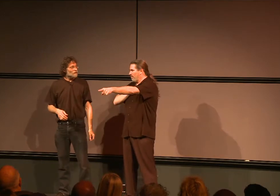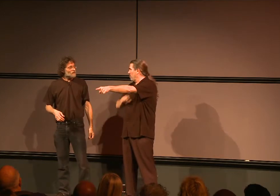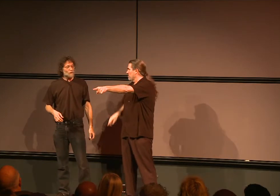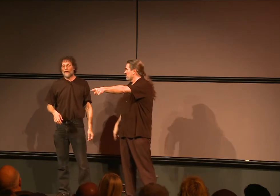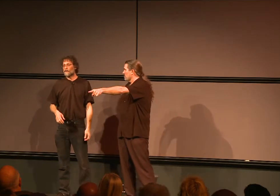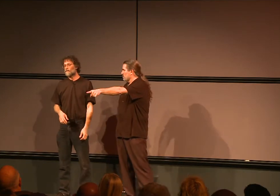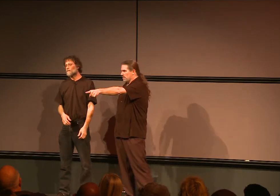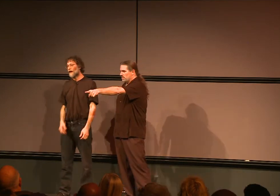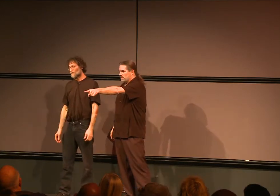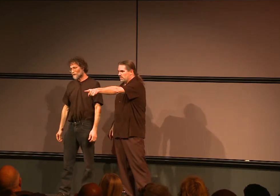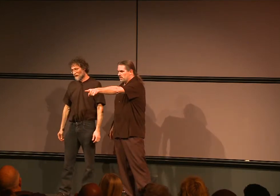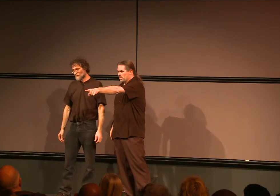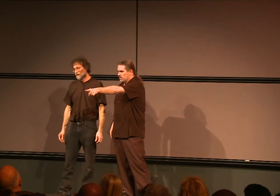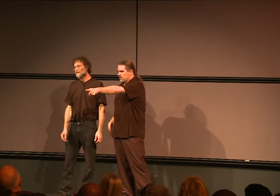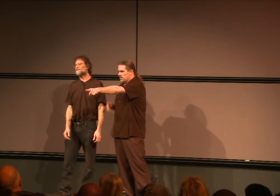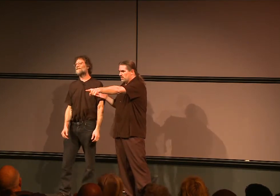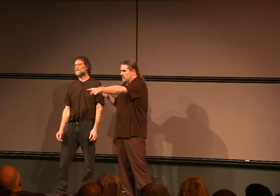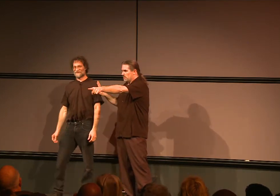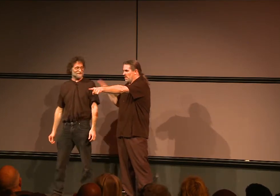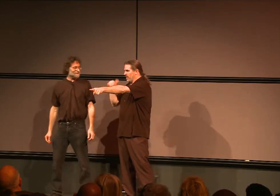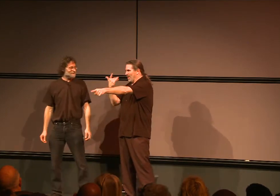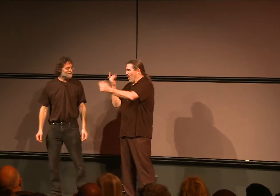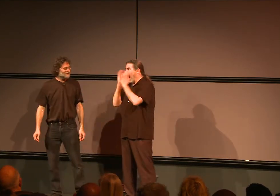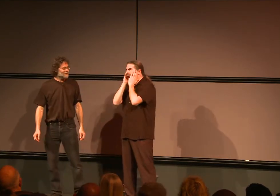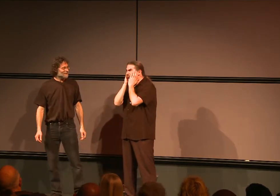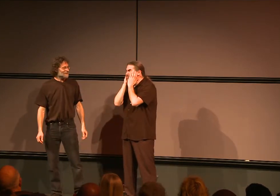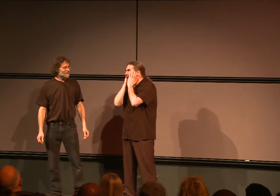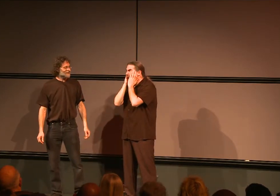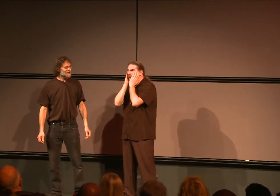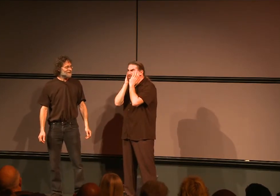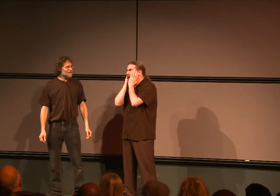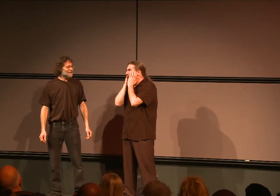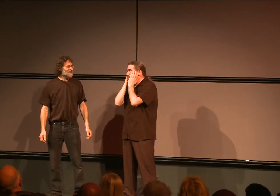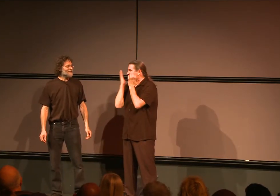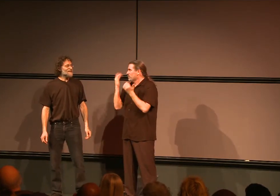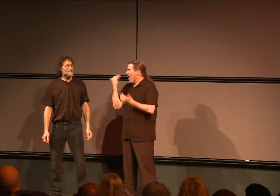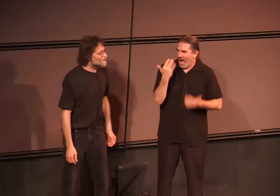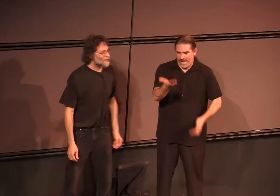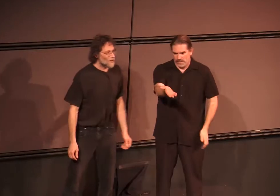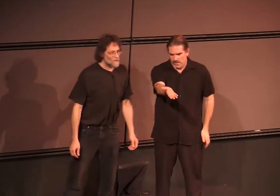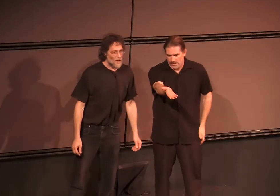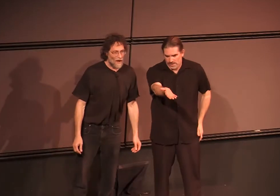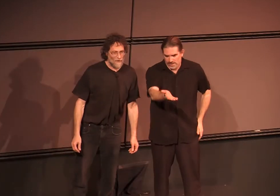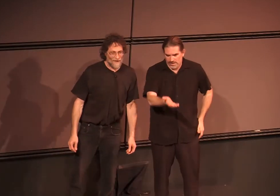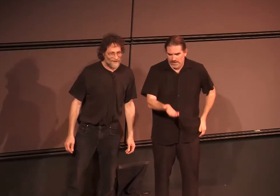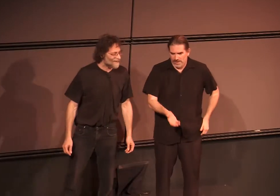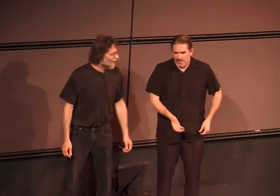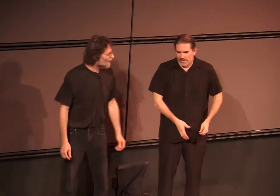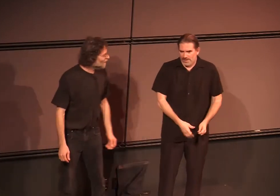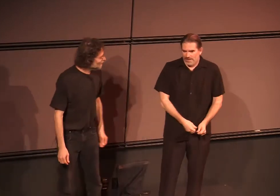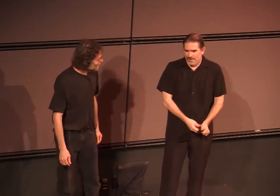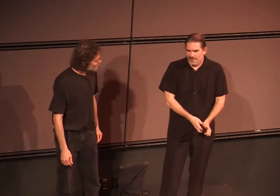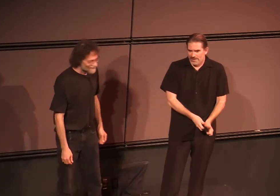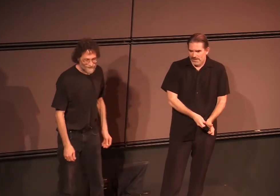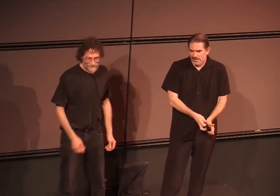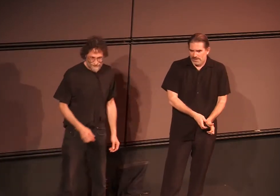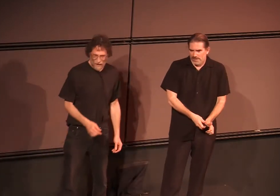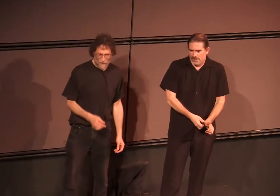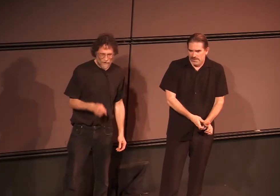That's what I learned from Patrick Grable. Oh, no, no. And he's saying, oh no, right now. Oh,